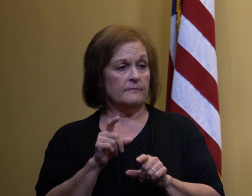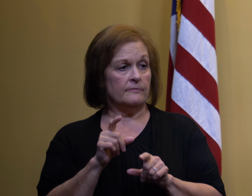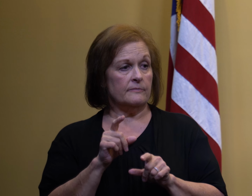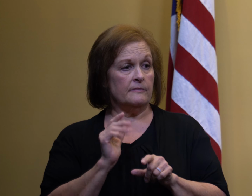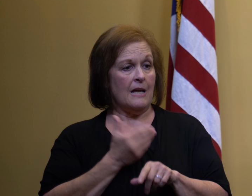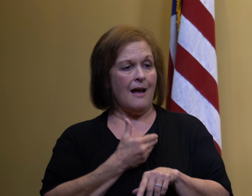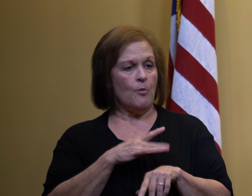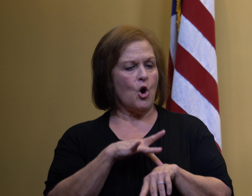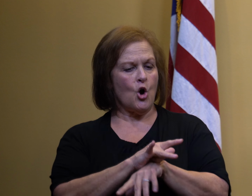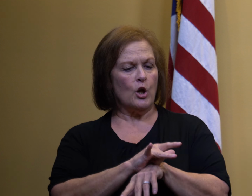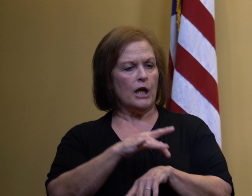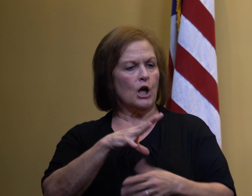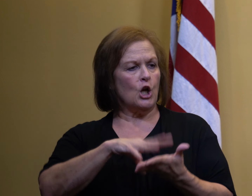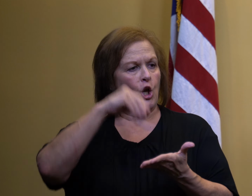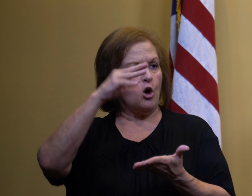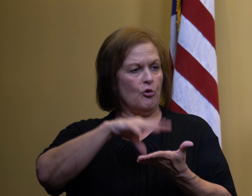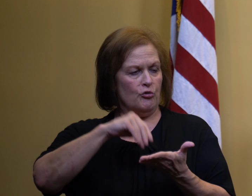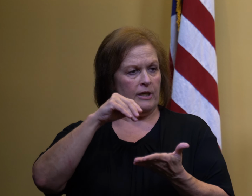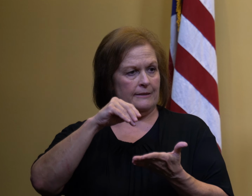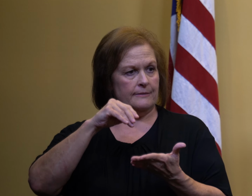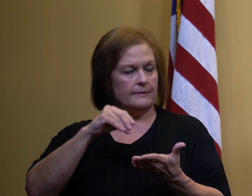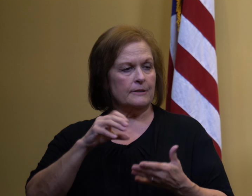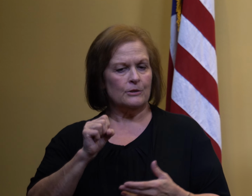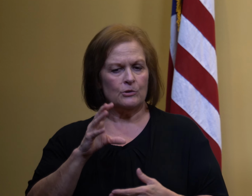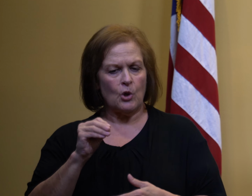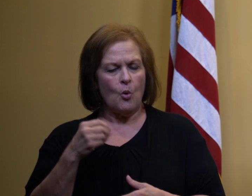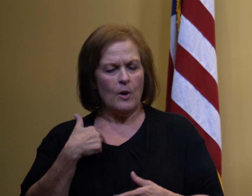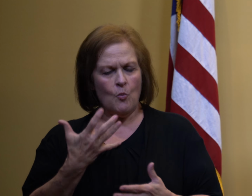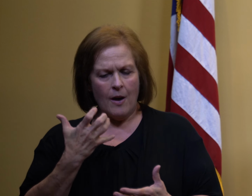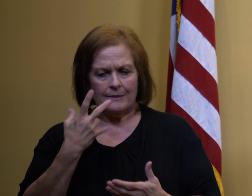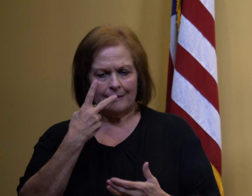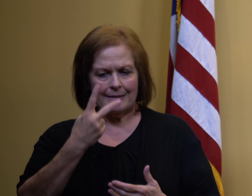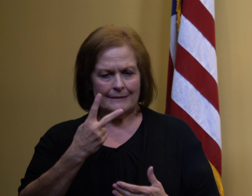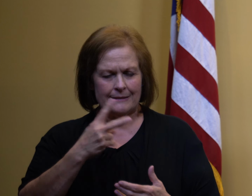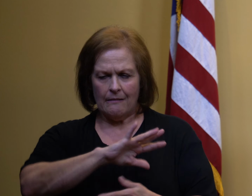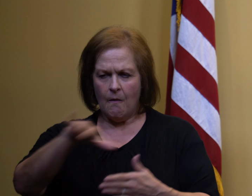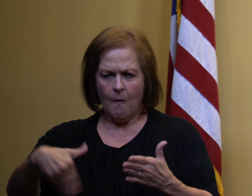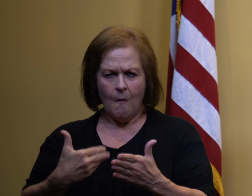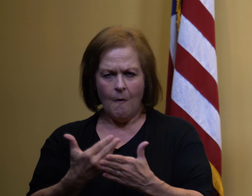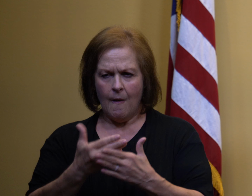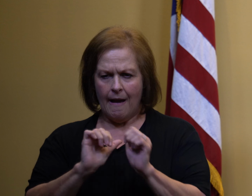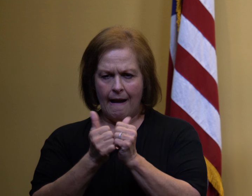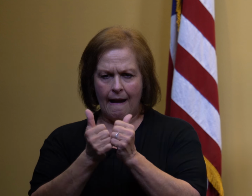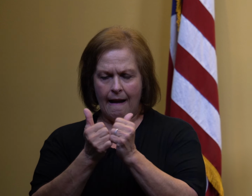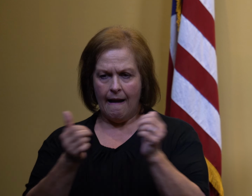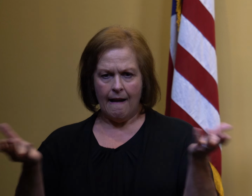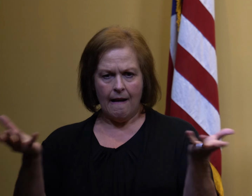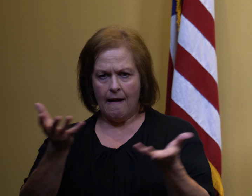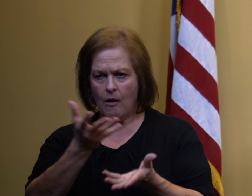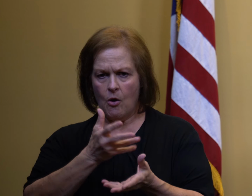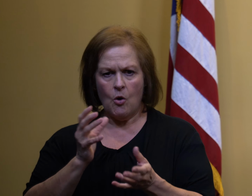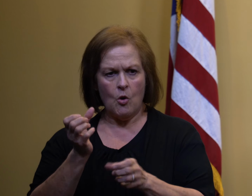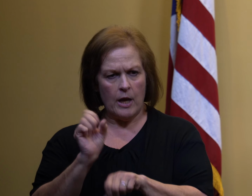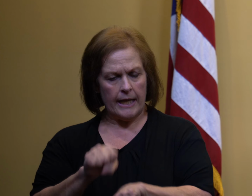our early learning seats. So we look at this, again, holistic. We don't do things just because. We want to really connect the dots. We